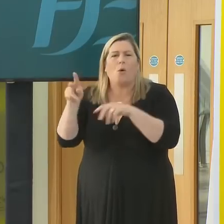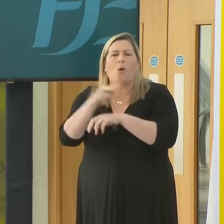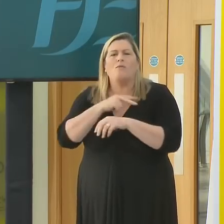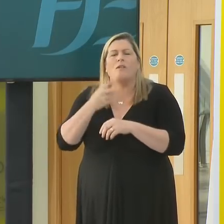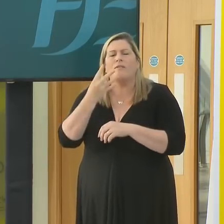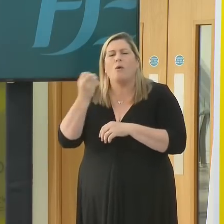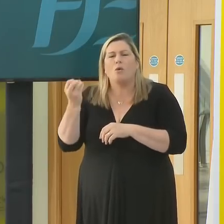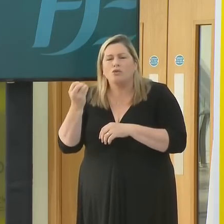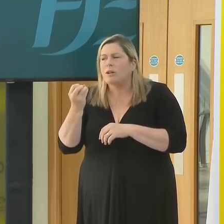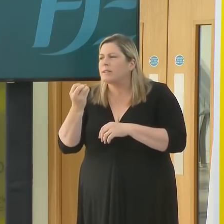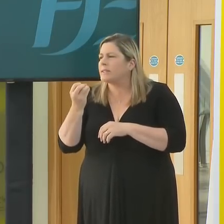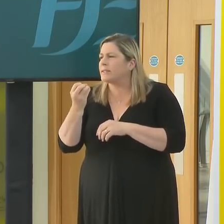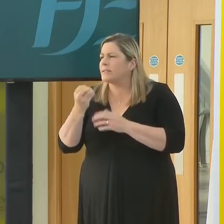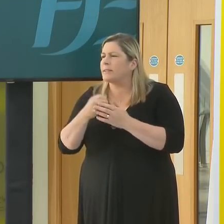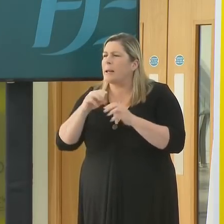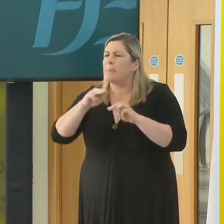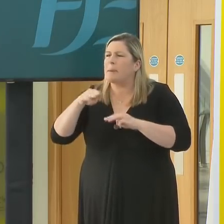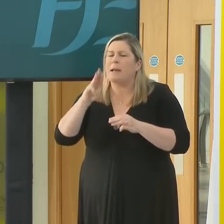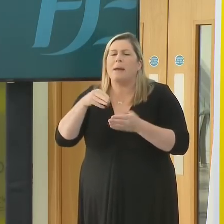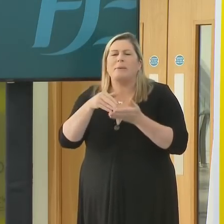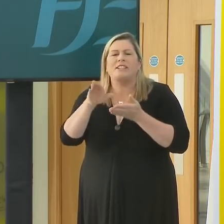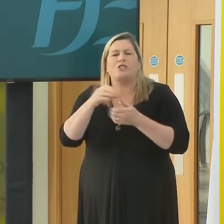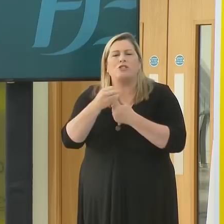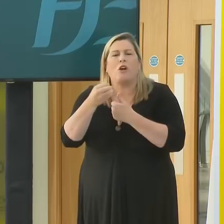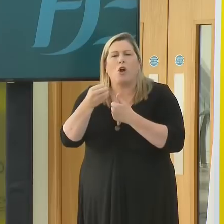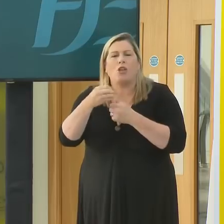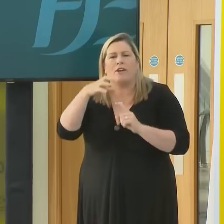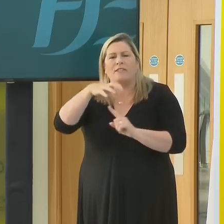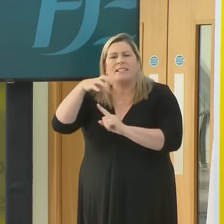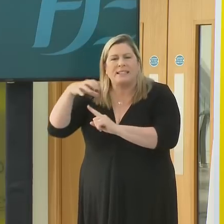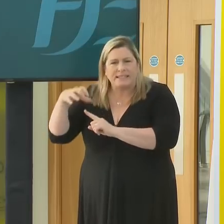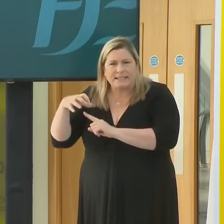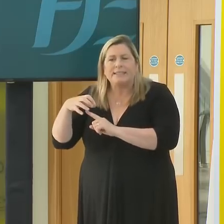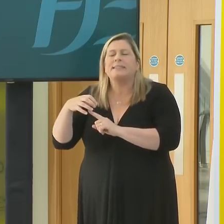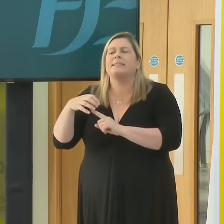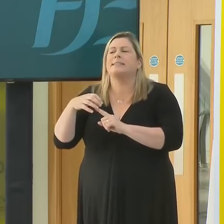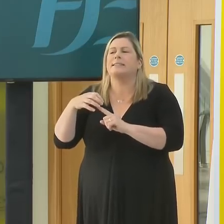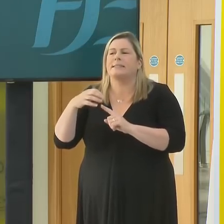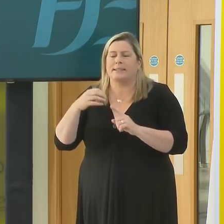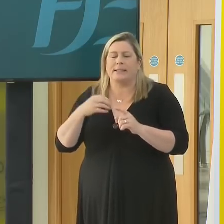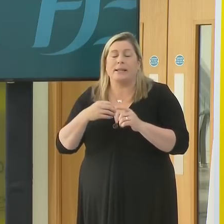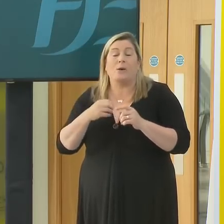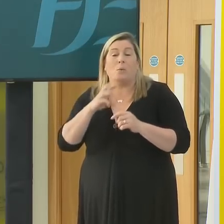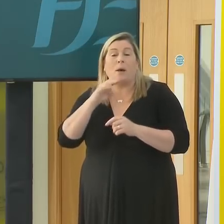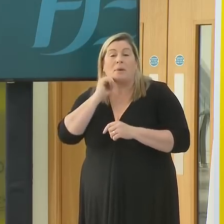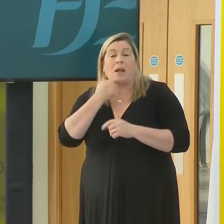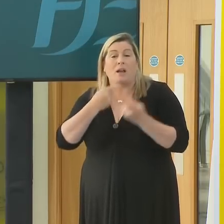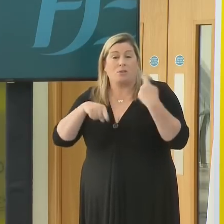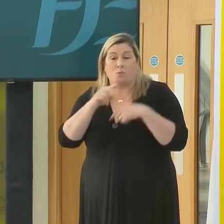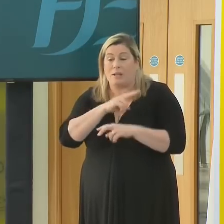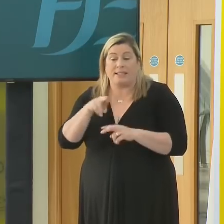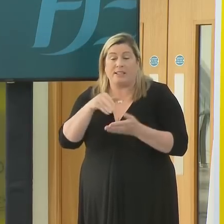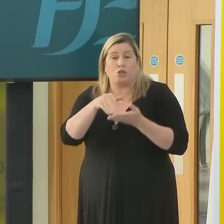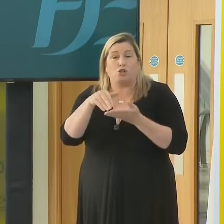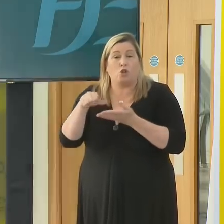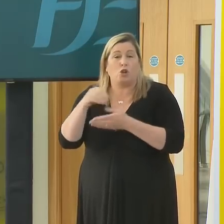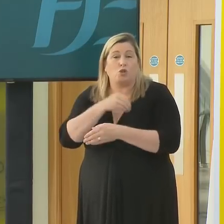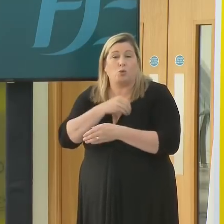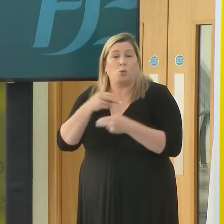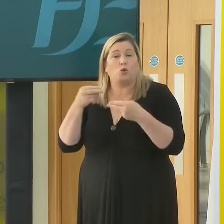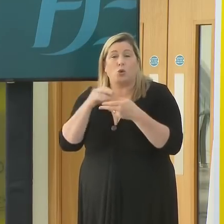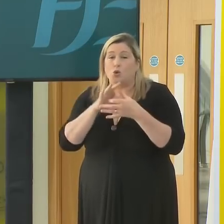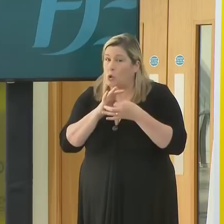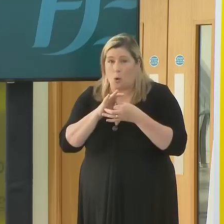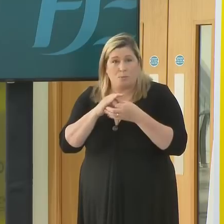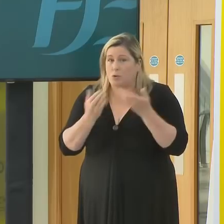people who could be discharged to other facilities, impacted in the main by the fact that we haven't been discharging to nursing homes as